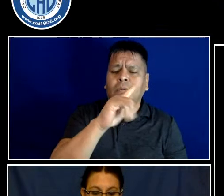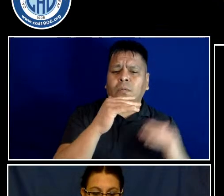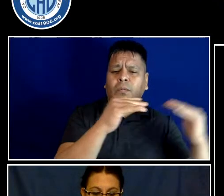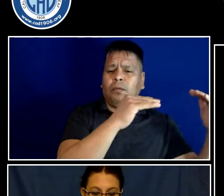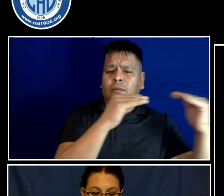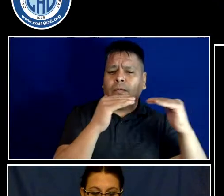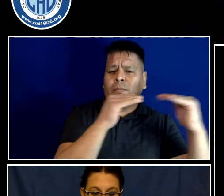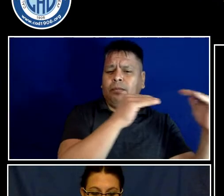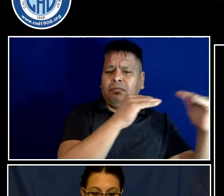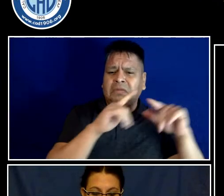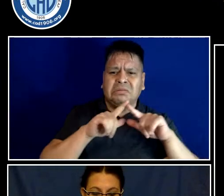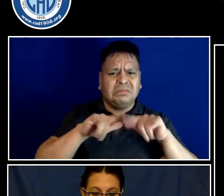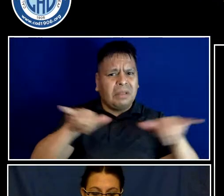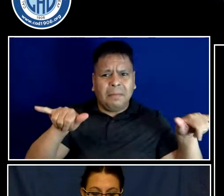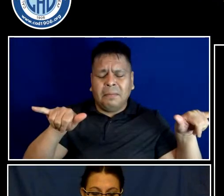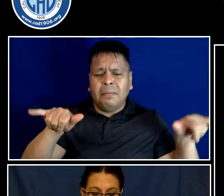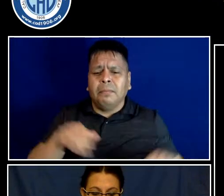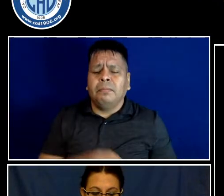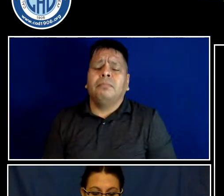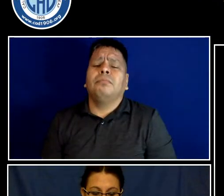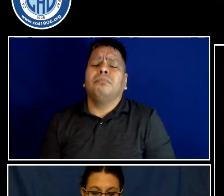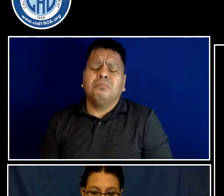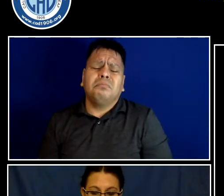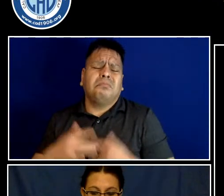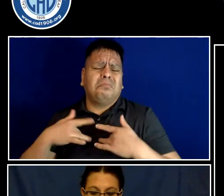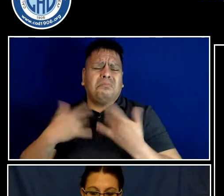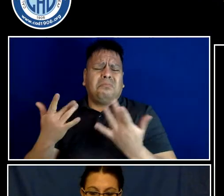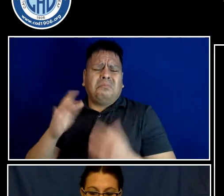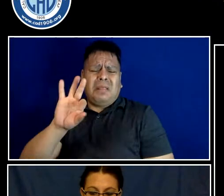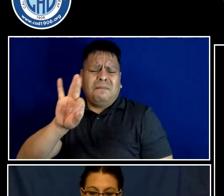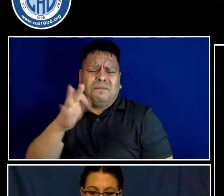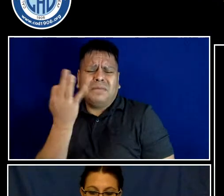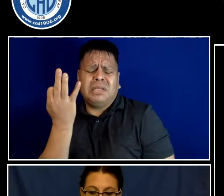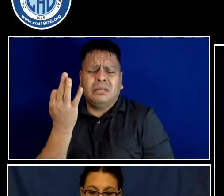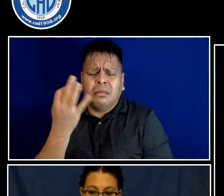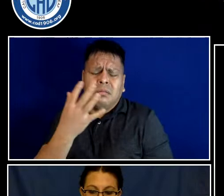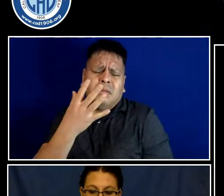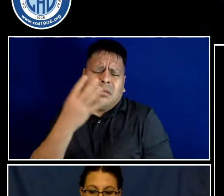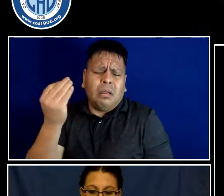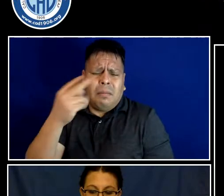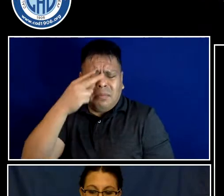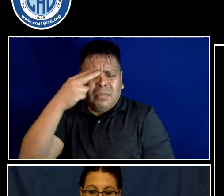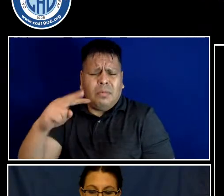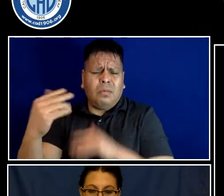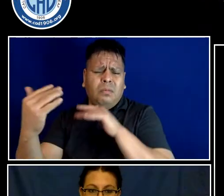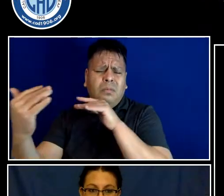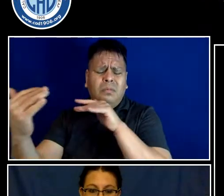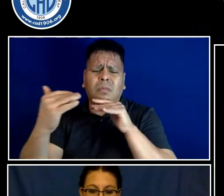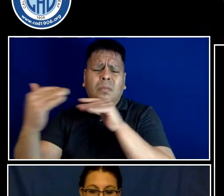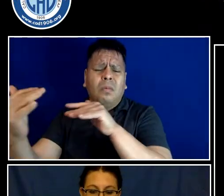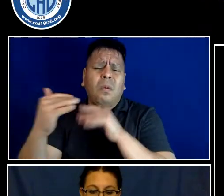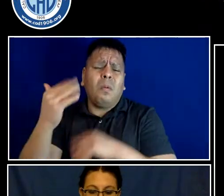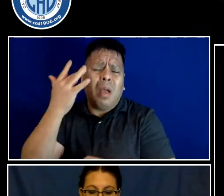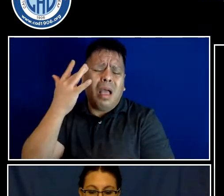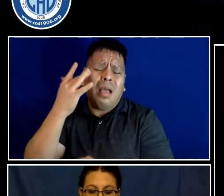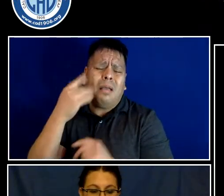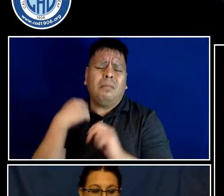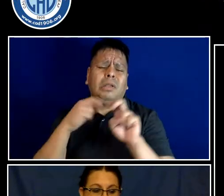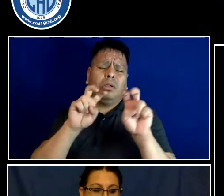Mexican war. Now, this is the same time that the American and the United States American Civil War was